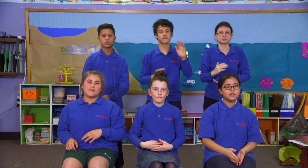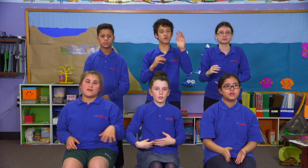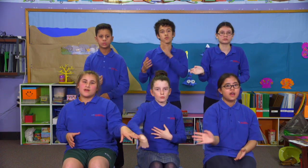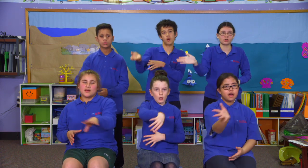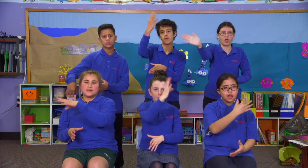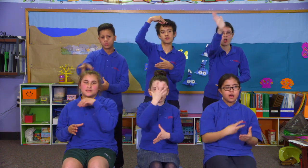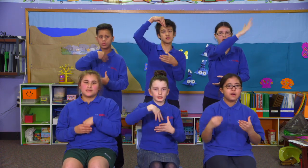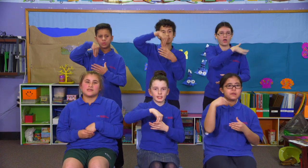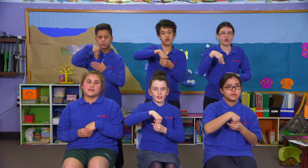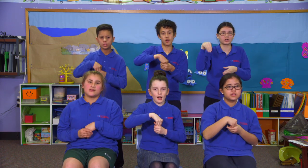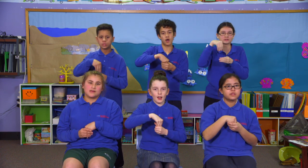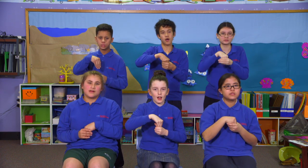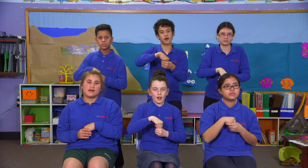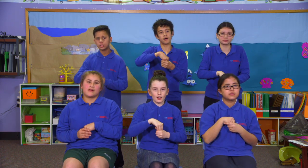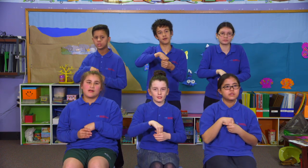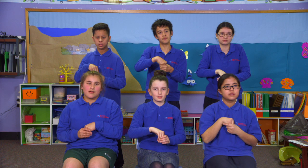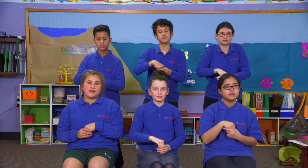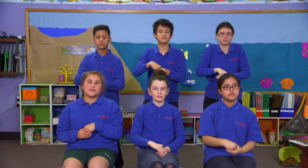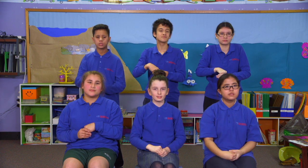you promise to sing along.